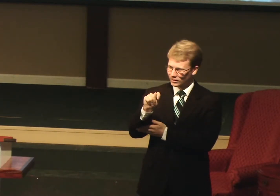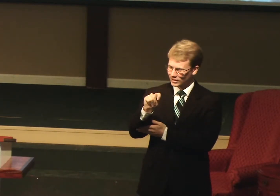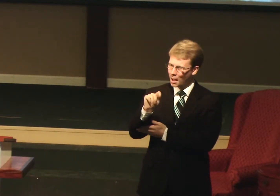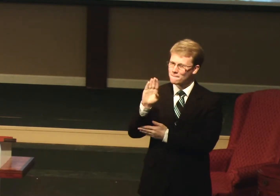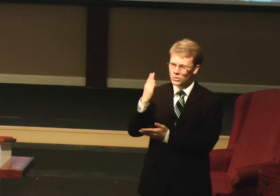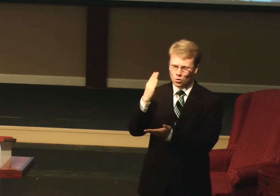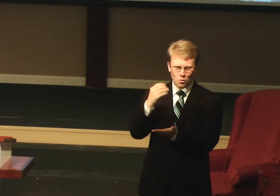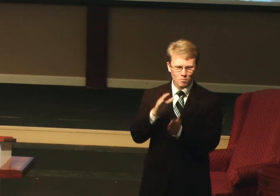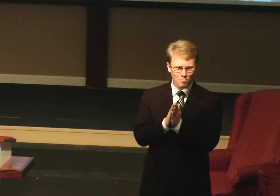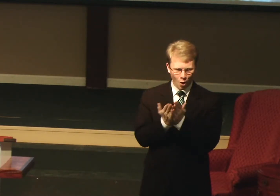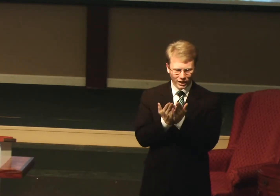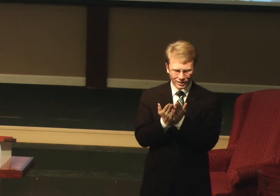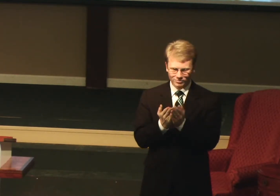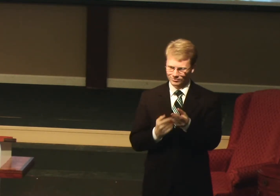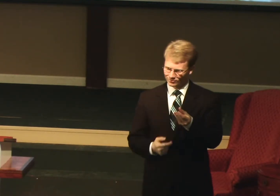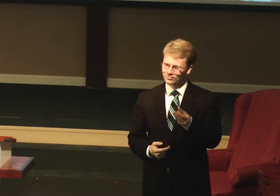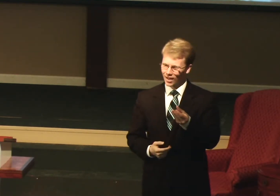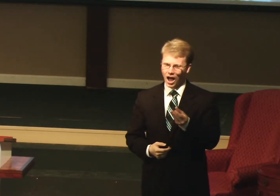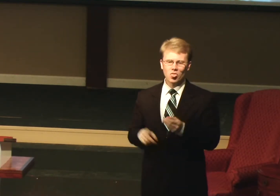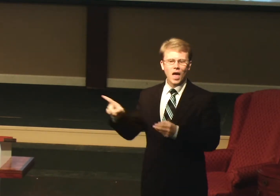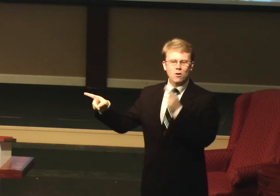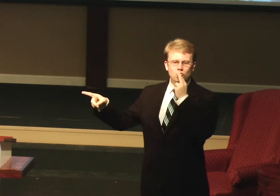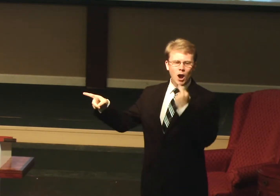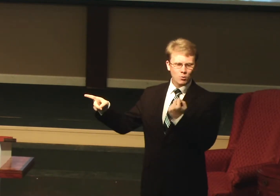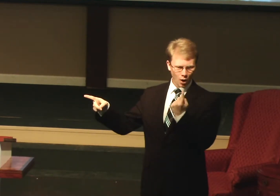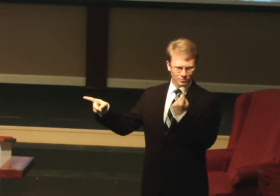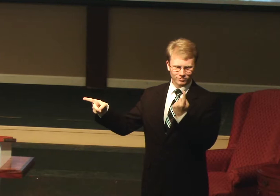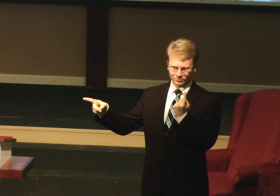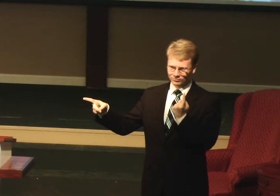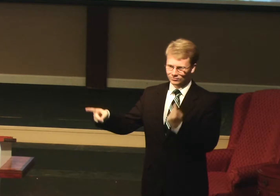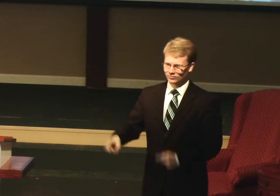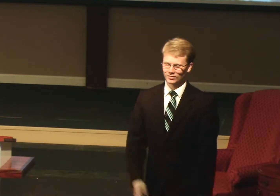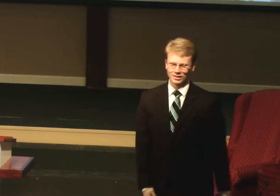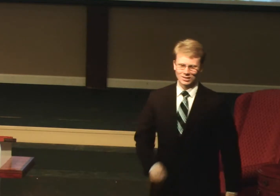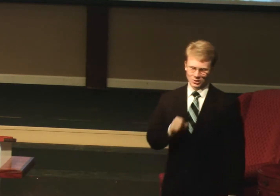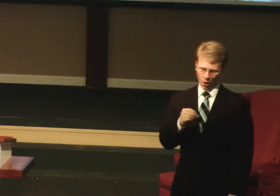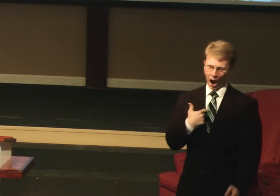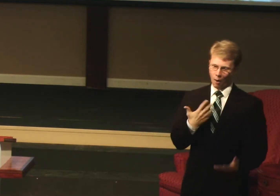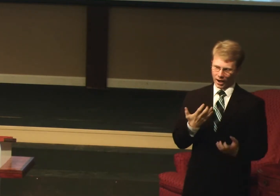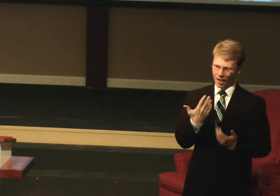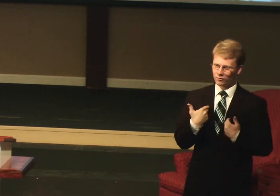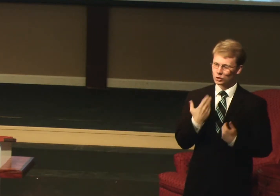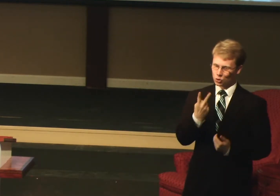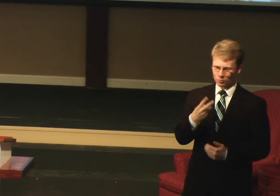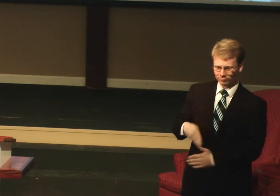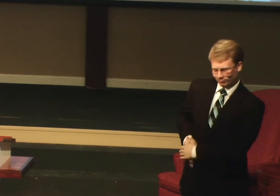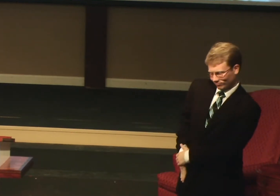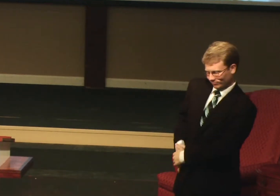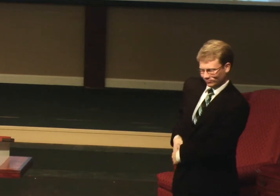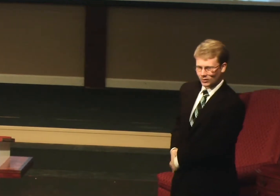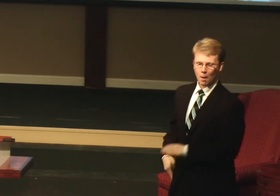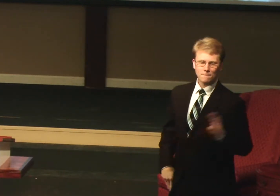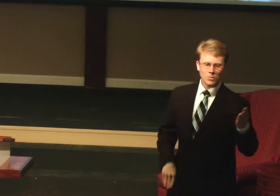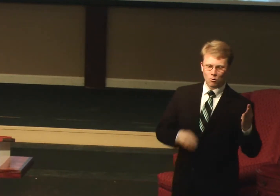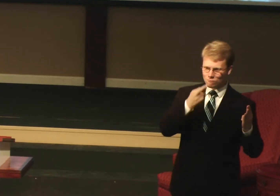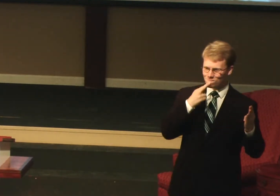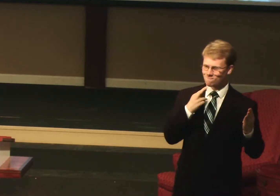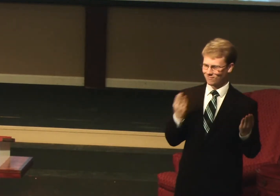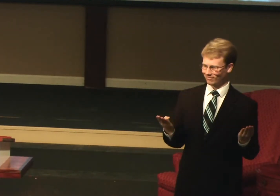have here in America, the blue passport? Theirs is red. I'm going to have two that I travel with